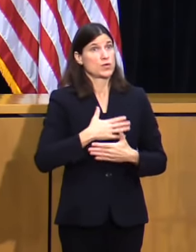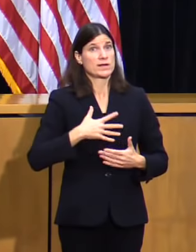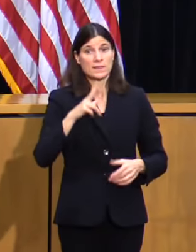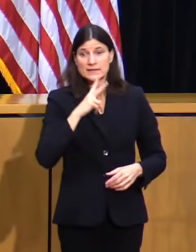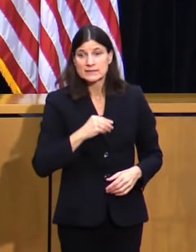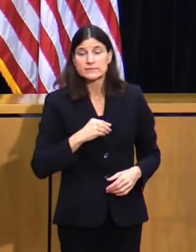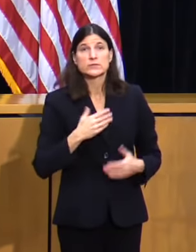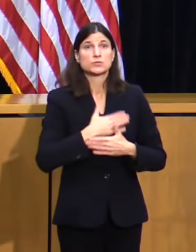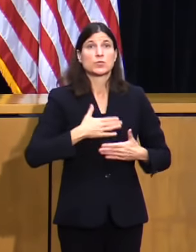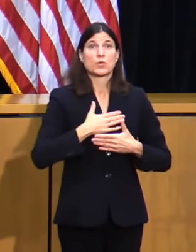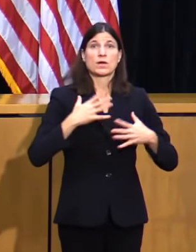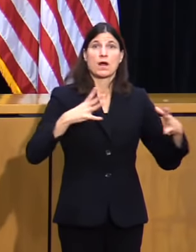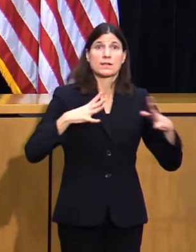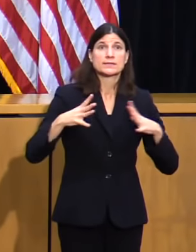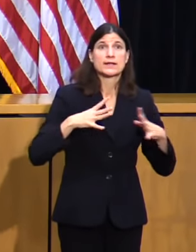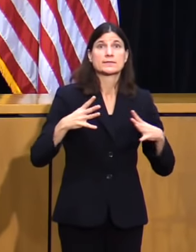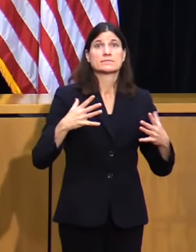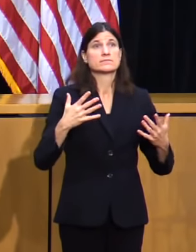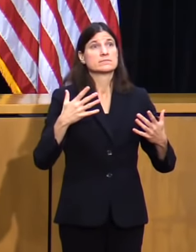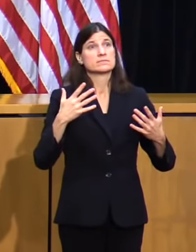a safe holiday season,